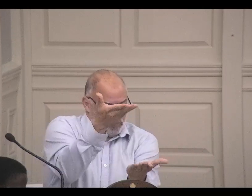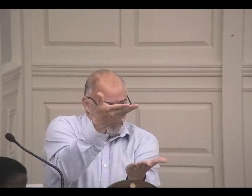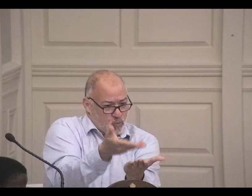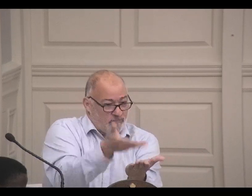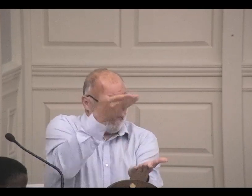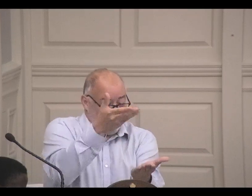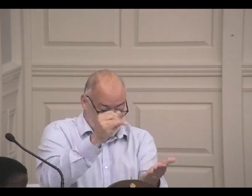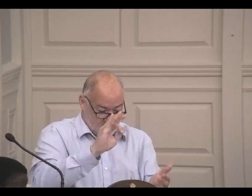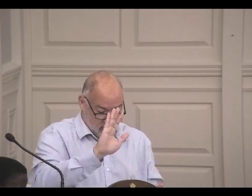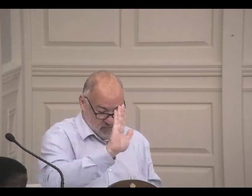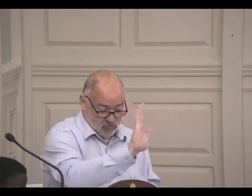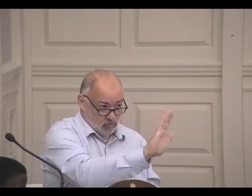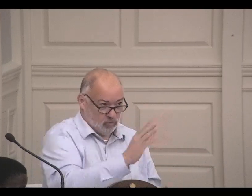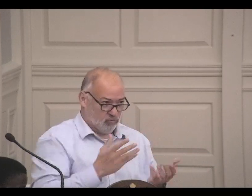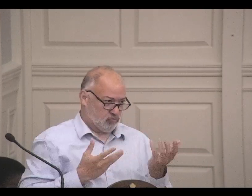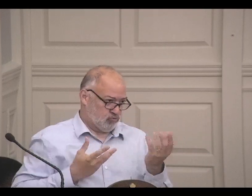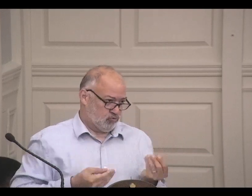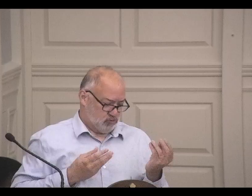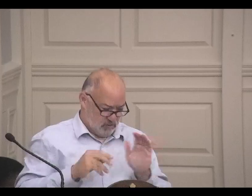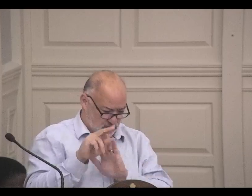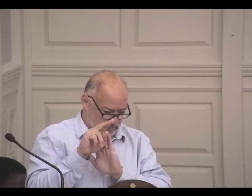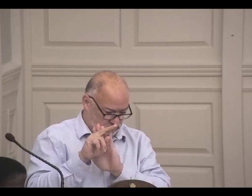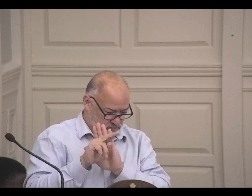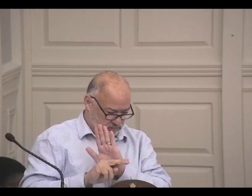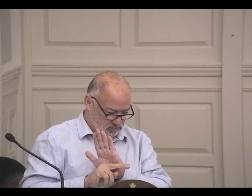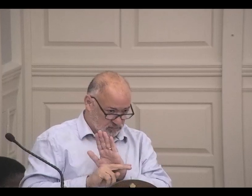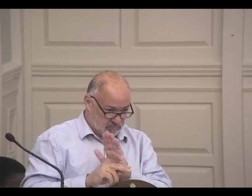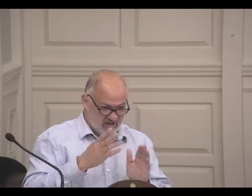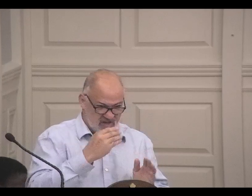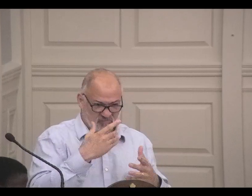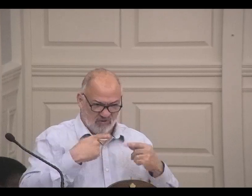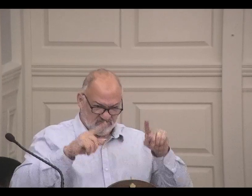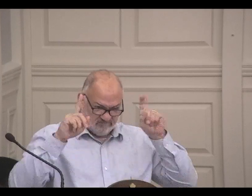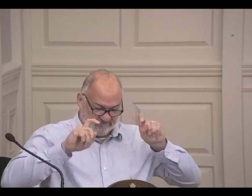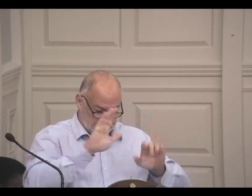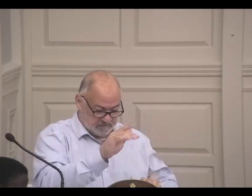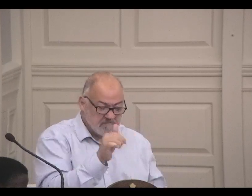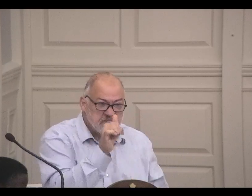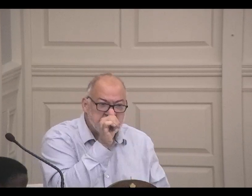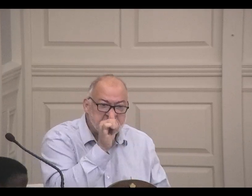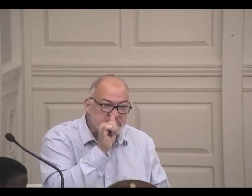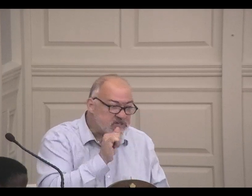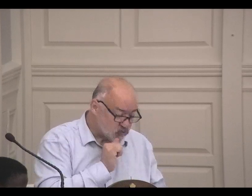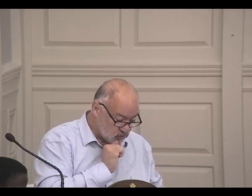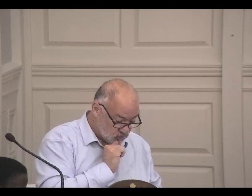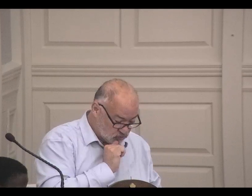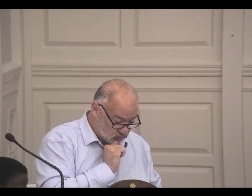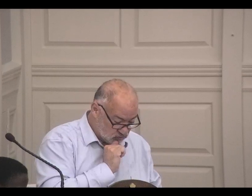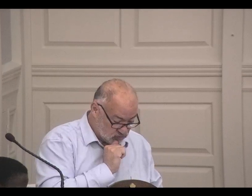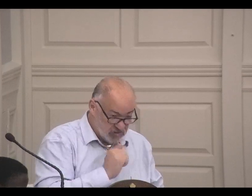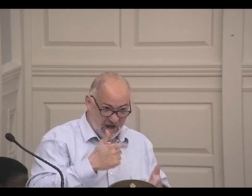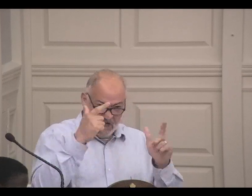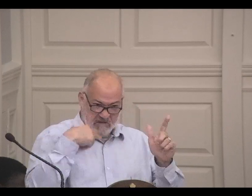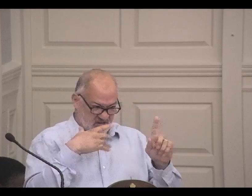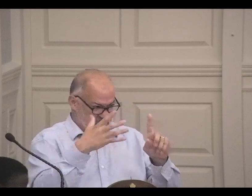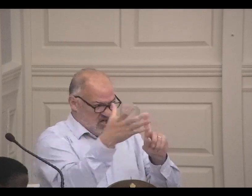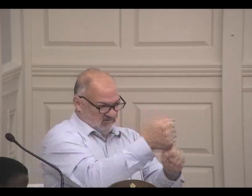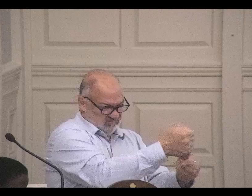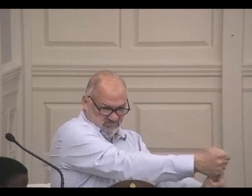test, that we may have proof of his gentleness and try his patience. Let us